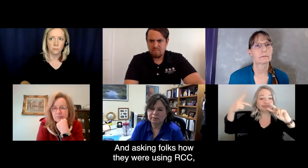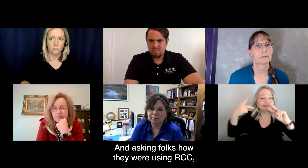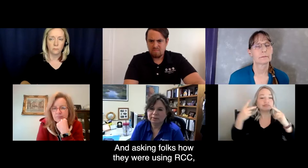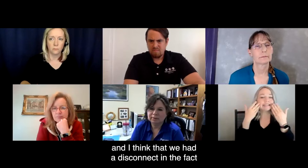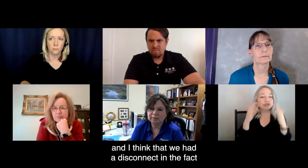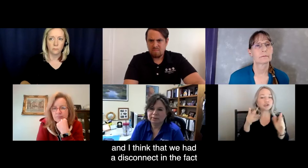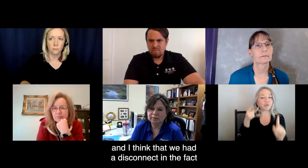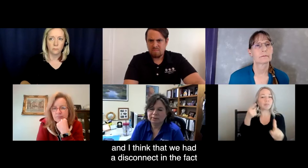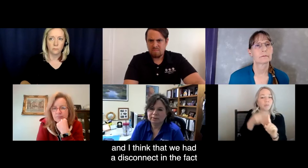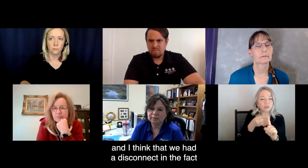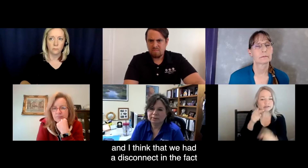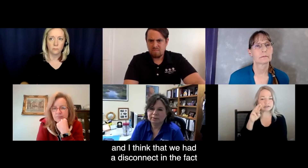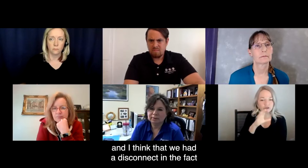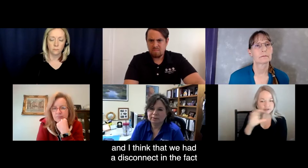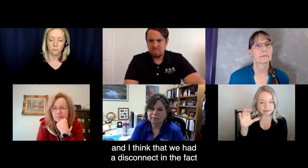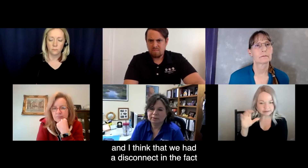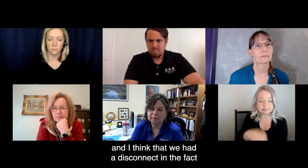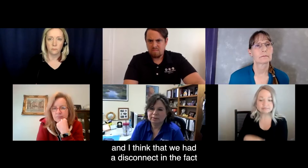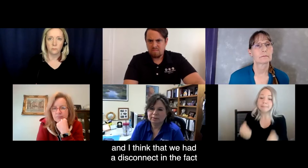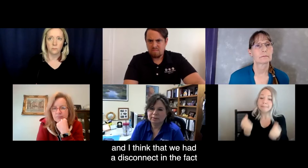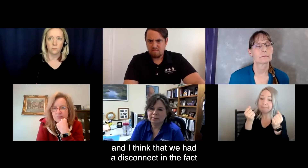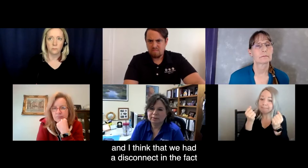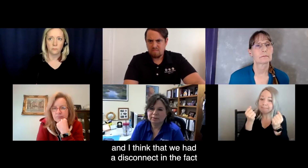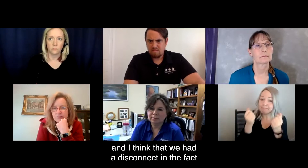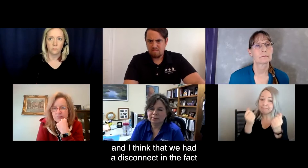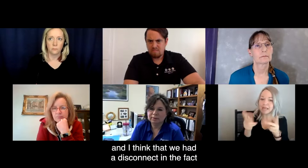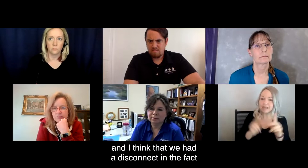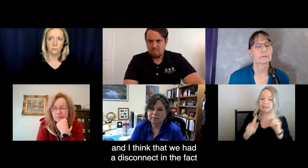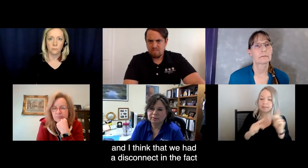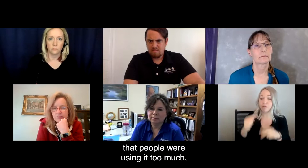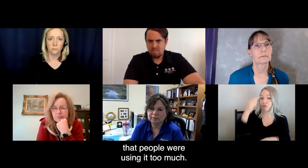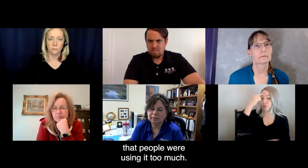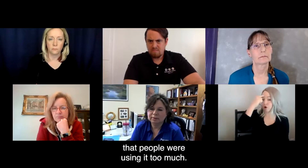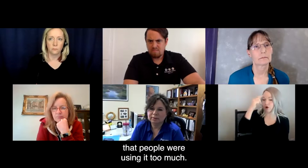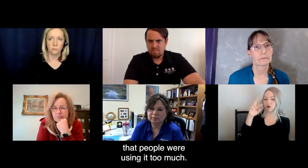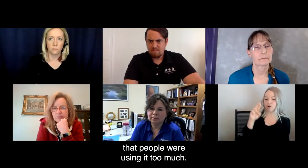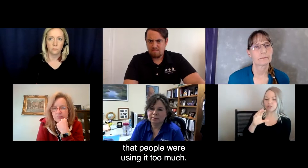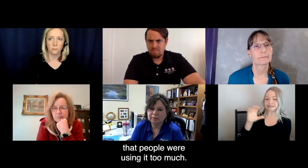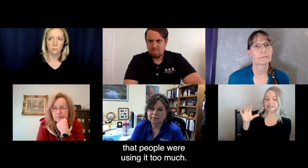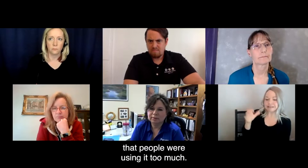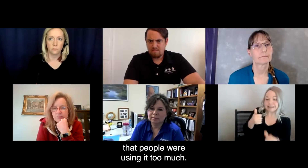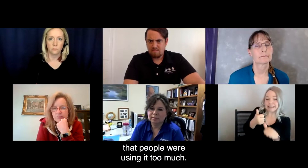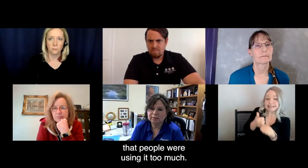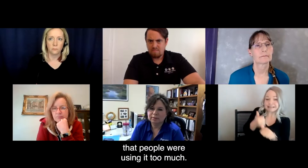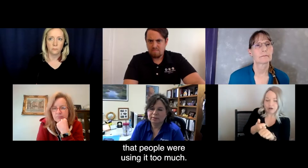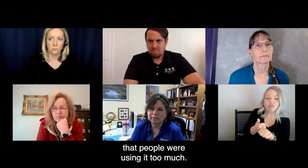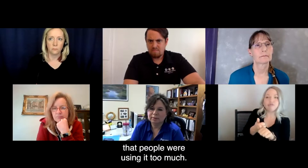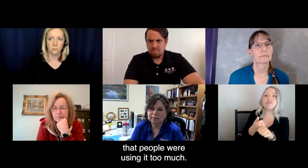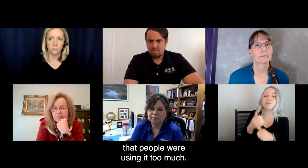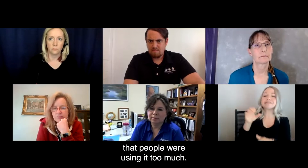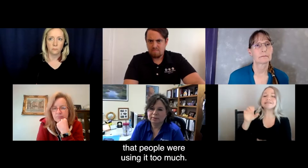RCC. And I think that we had a disconnect in the fact that people were using it too much.